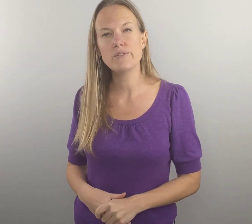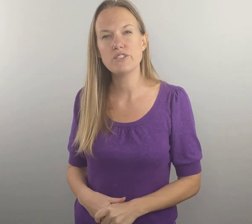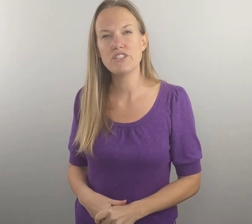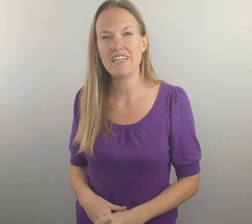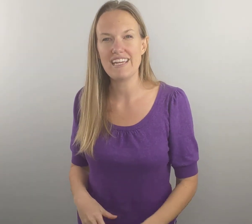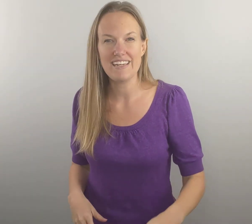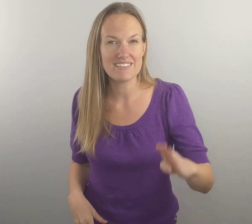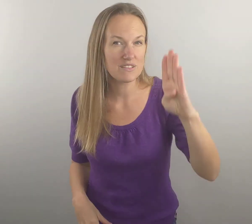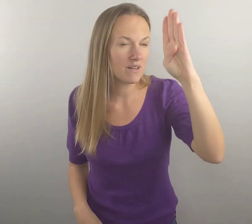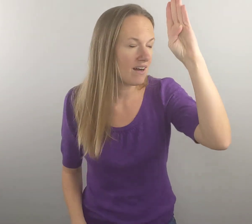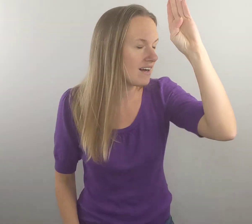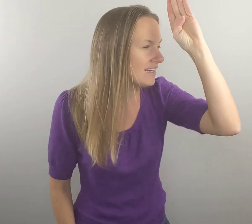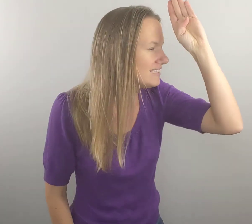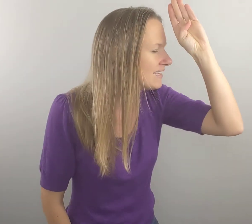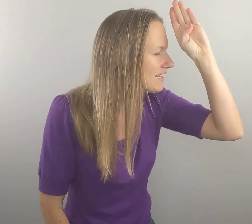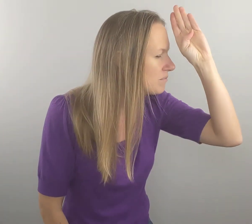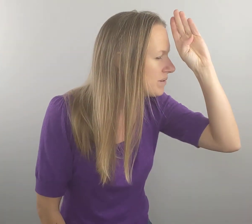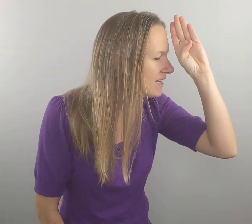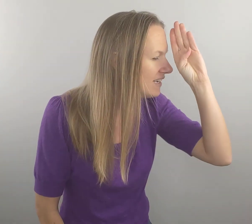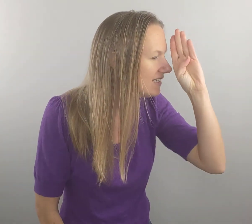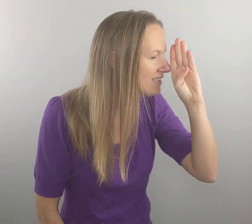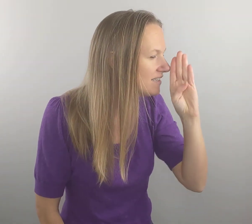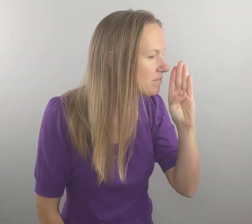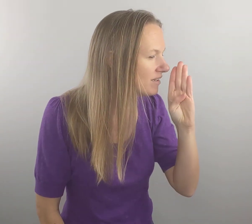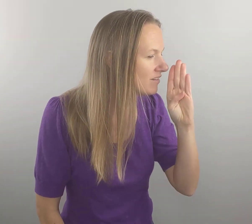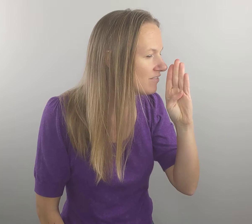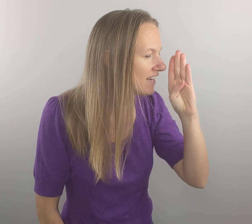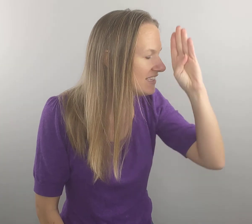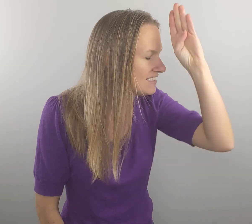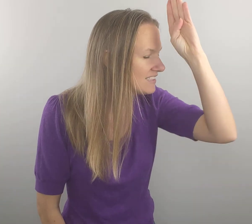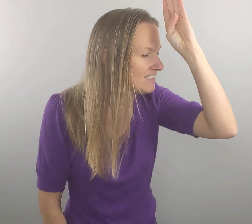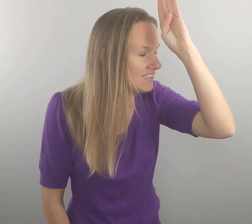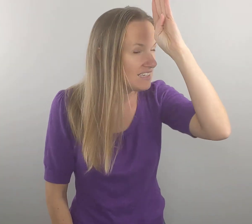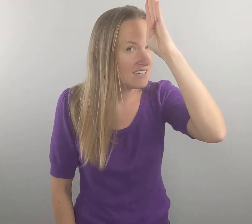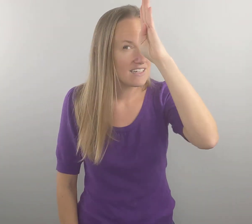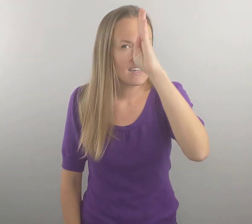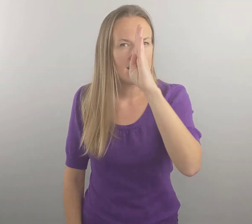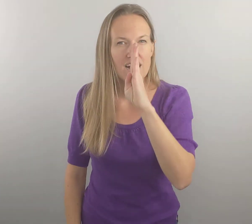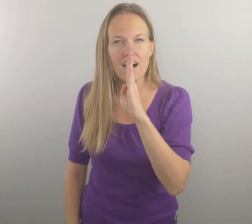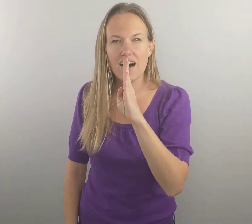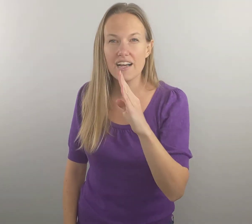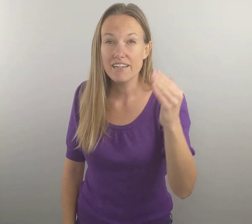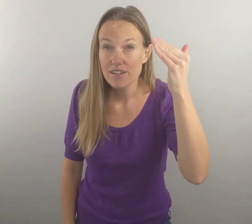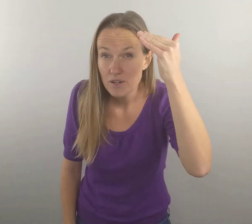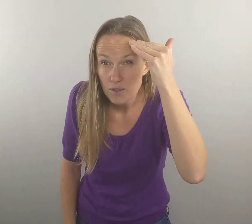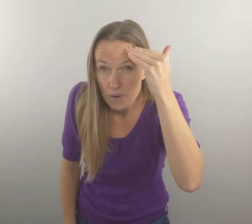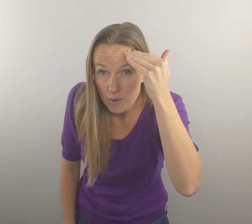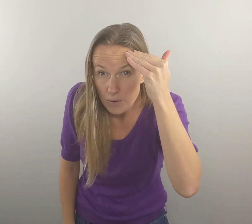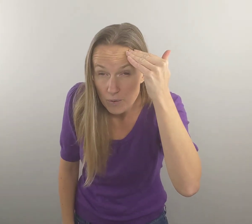your need. So God is the letter B down the middle of your face. God